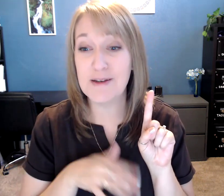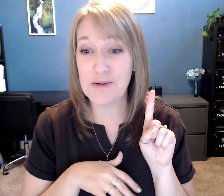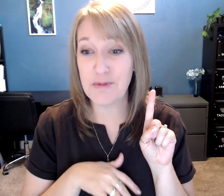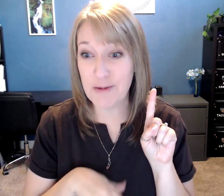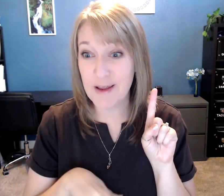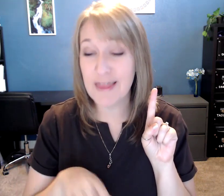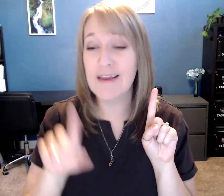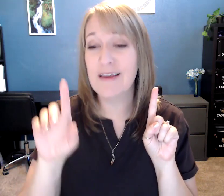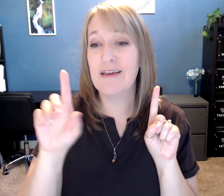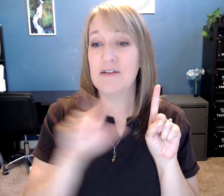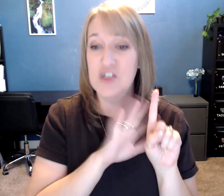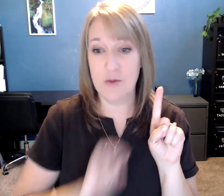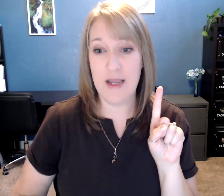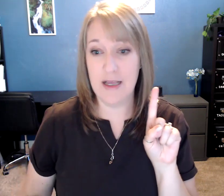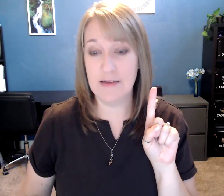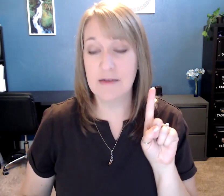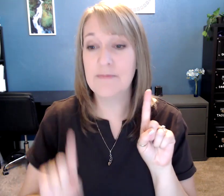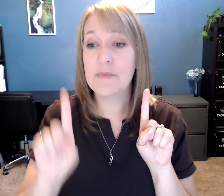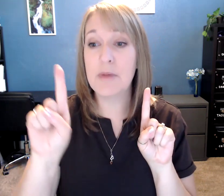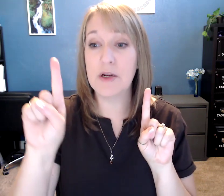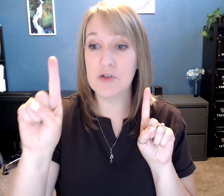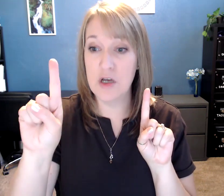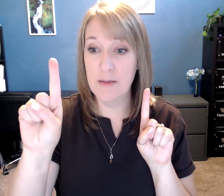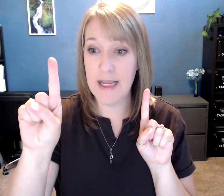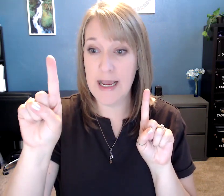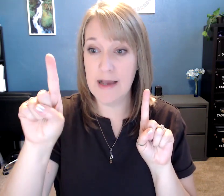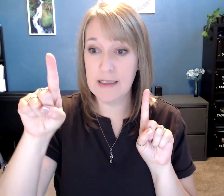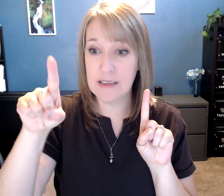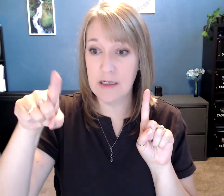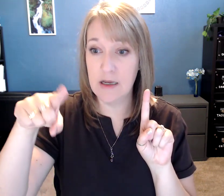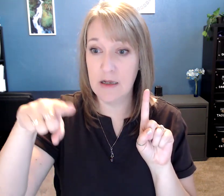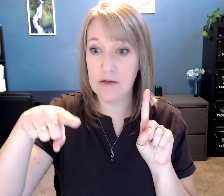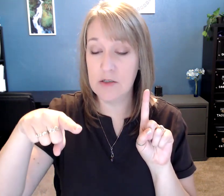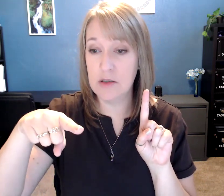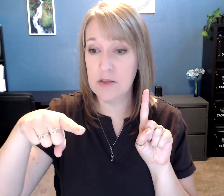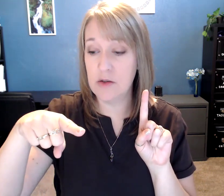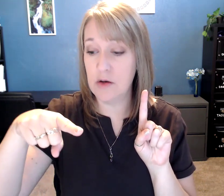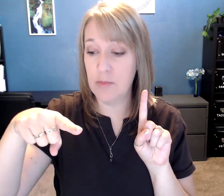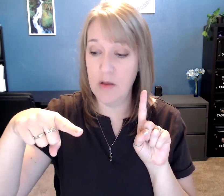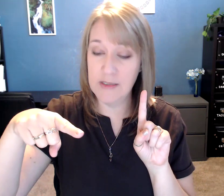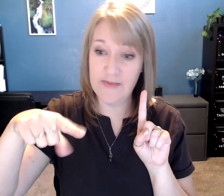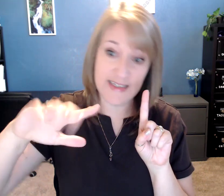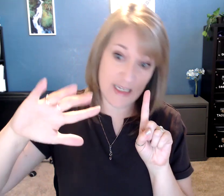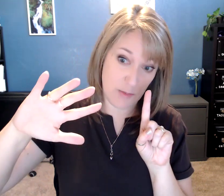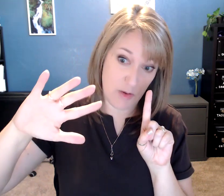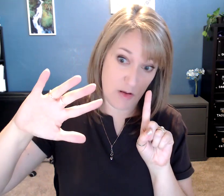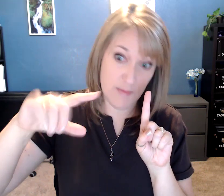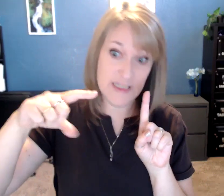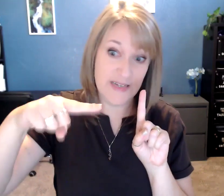don't write with, just the way it is. But your dominant hand is going to turn so that your palm is